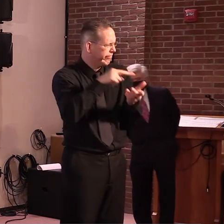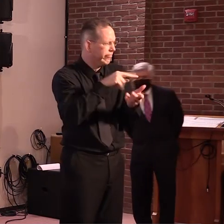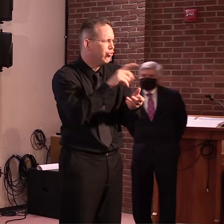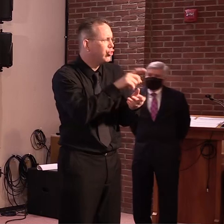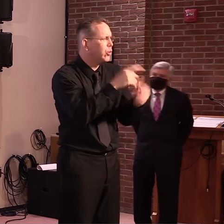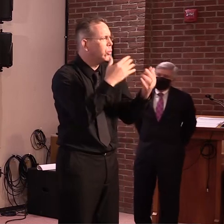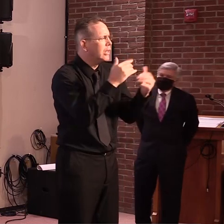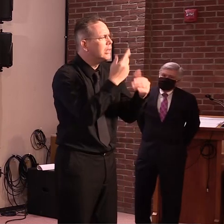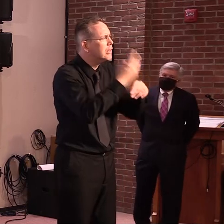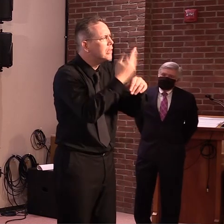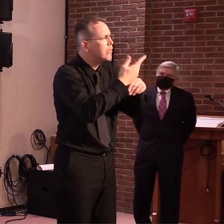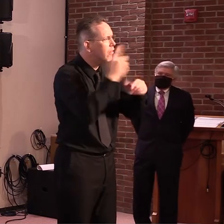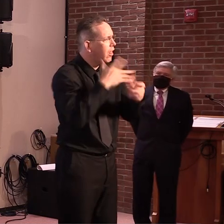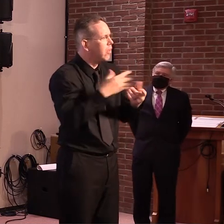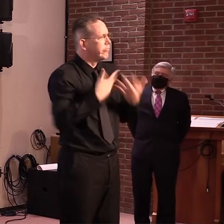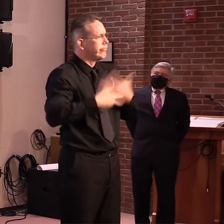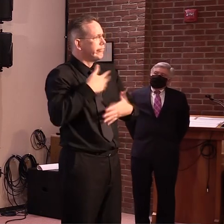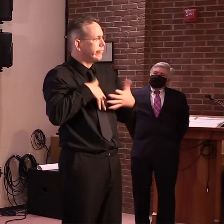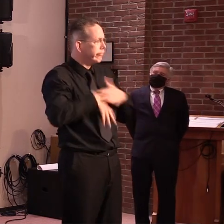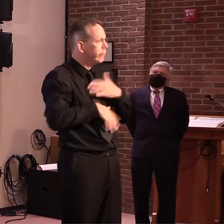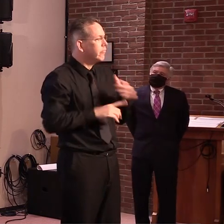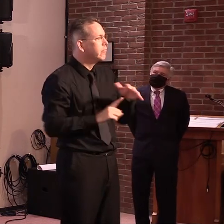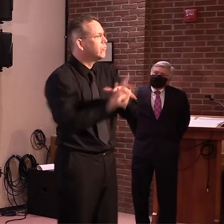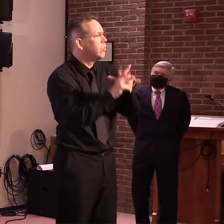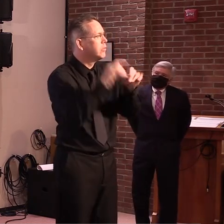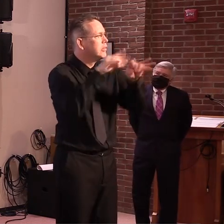pop-ups where and whenever needed.